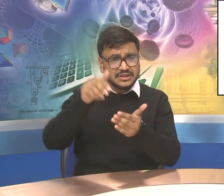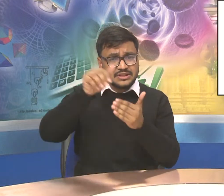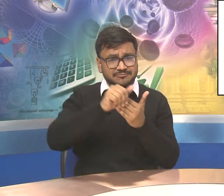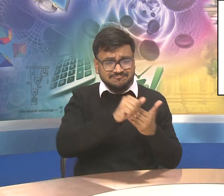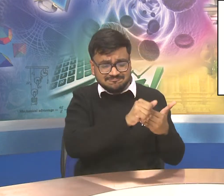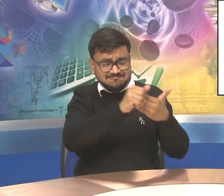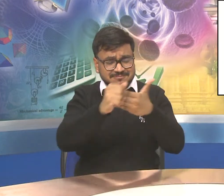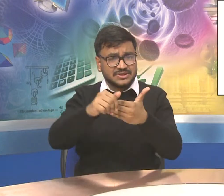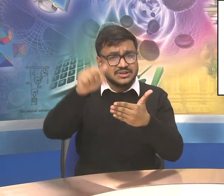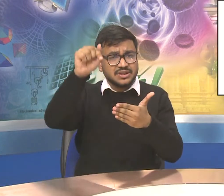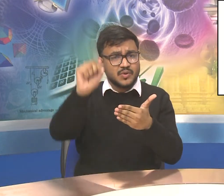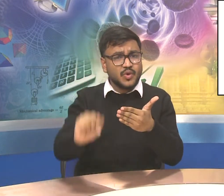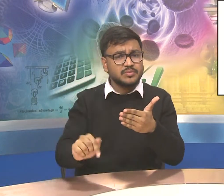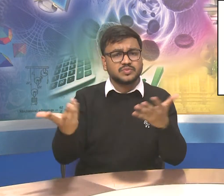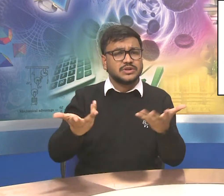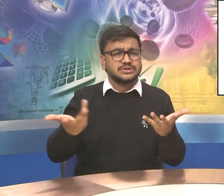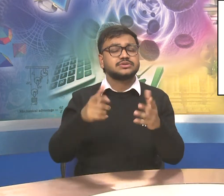Next is assistance.